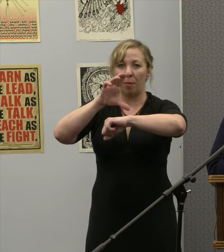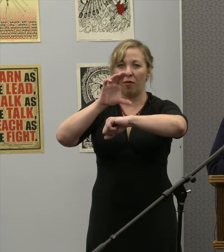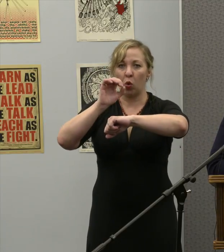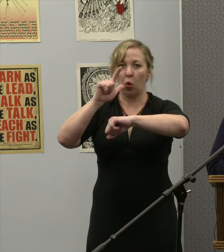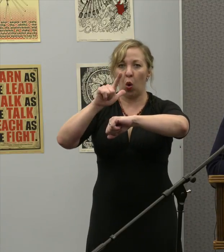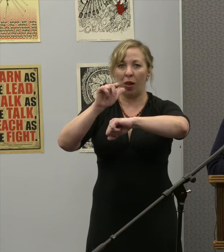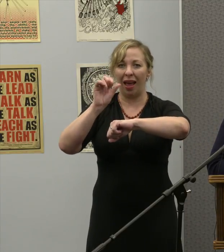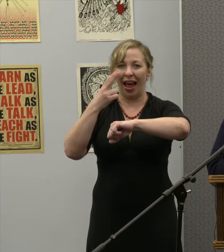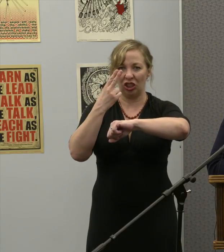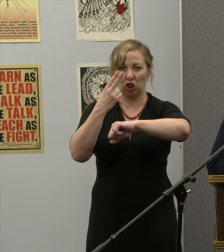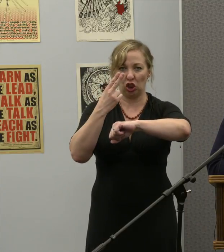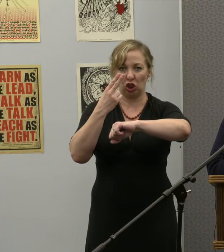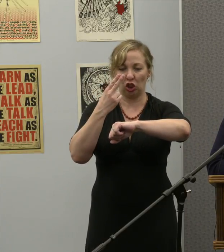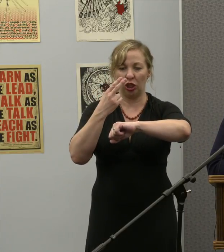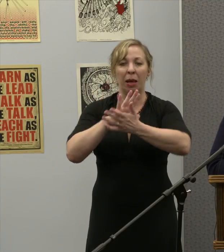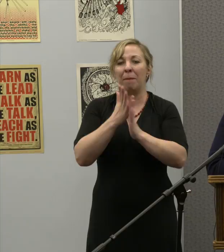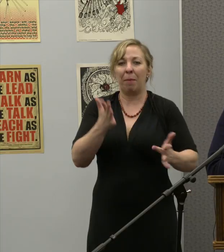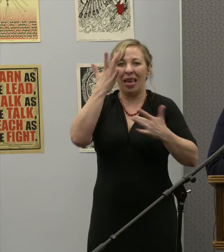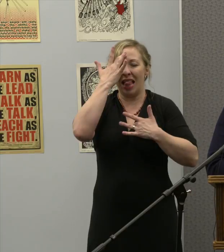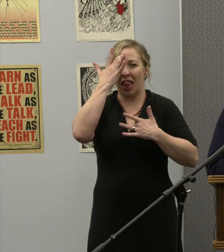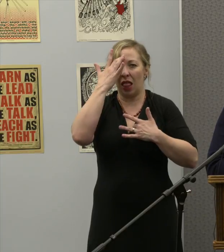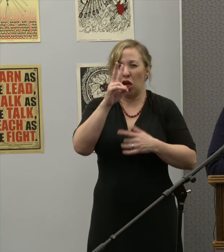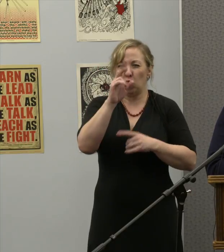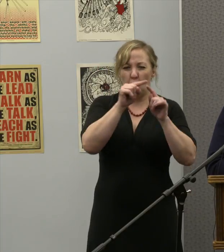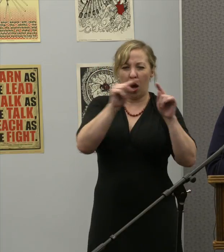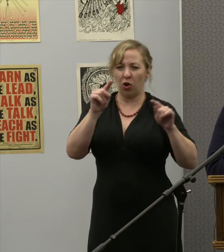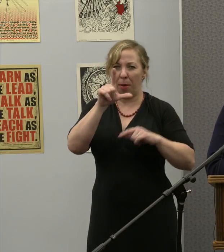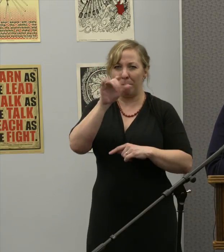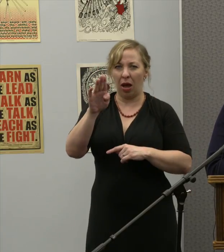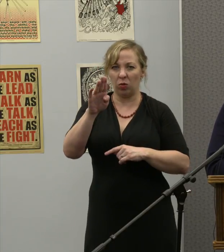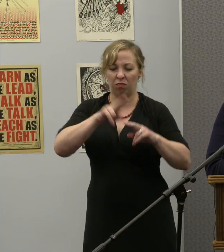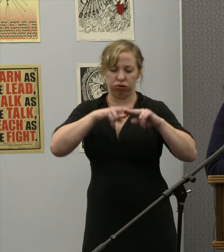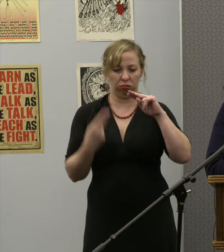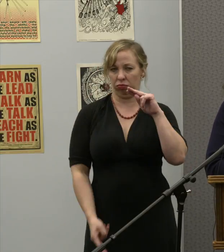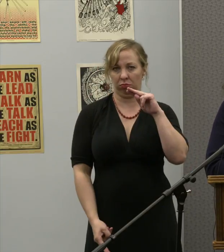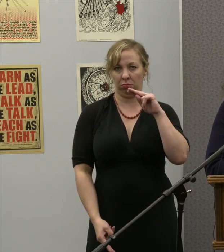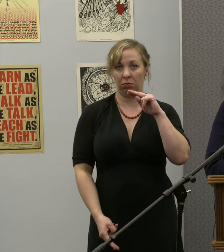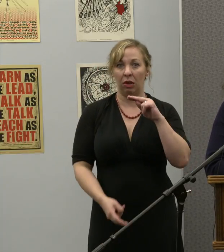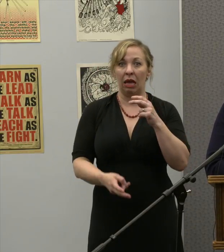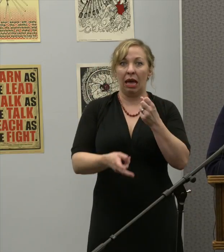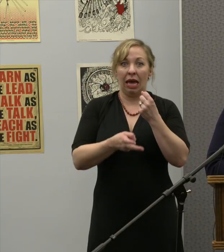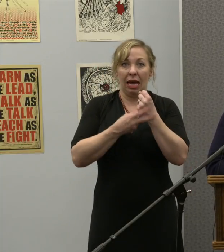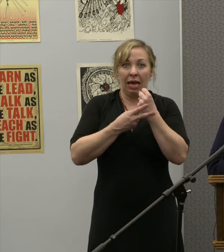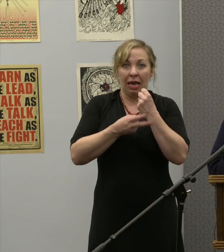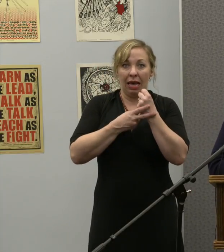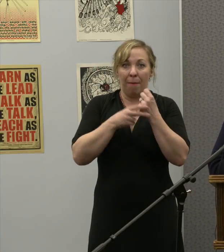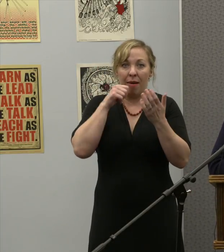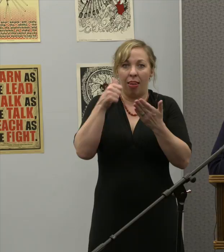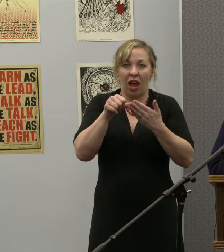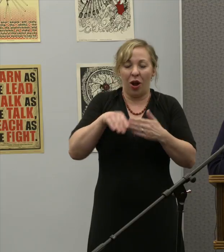225 pounds to 170 pounds, and keeping a letter in his pocket in case he was found dead to give to his